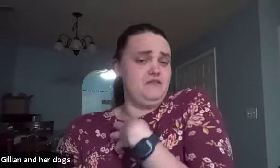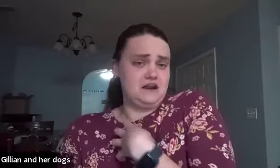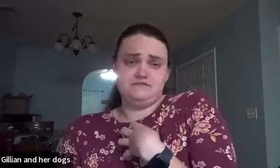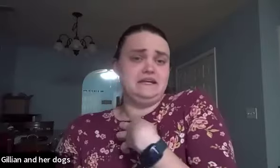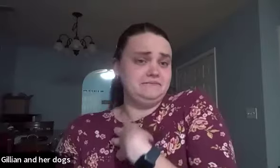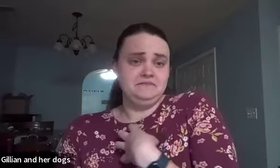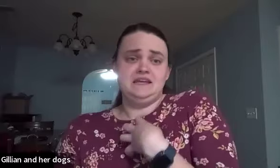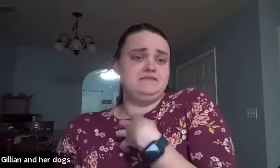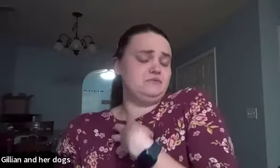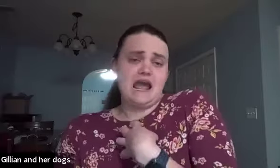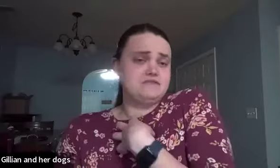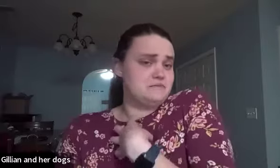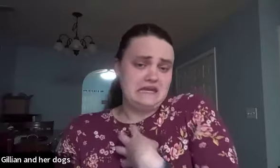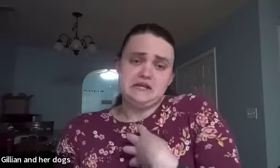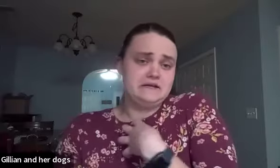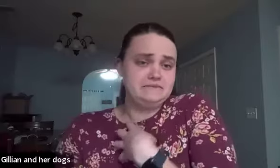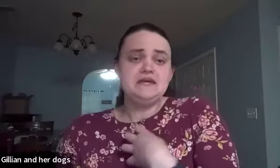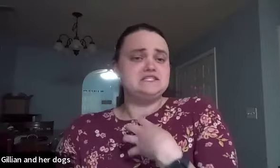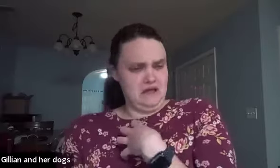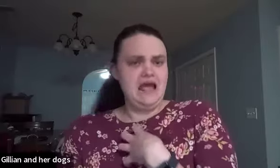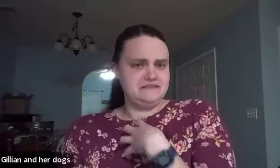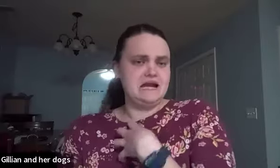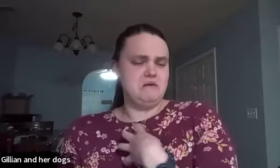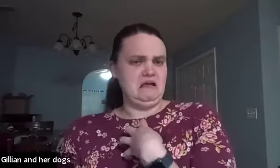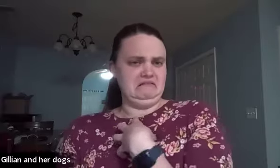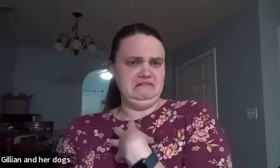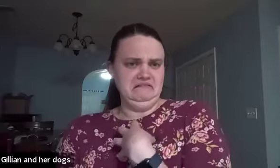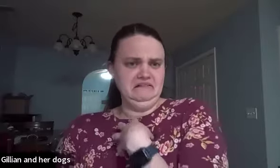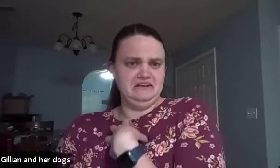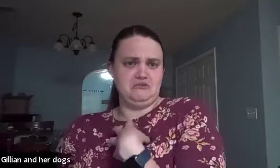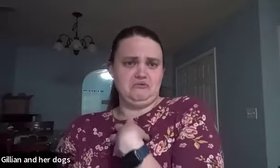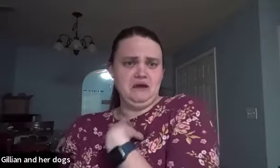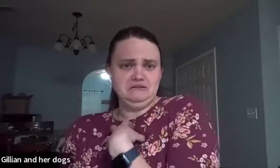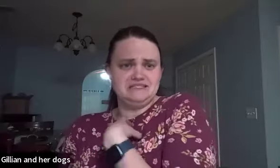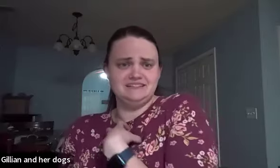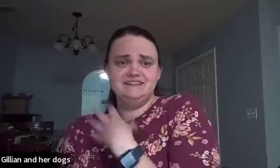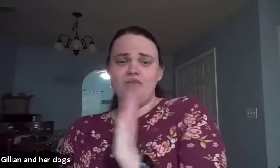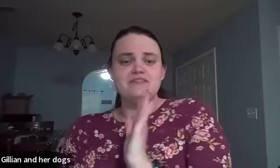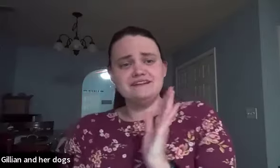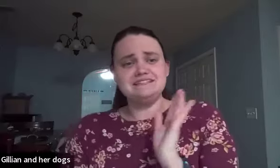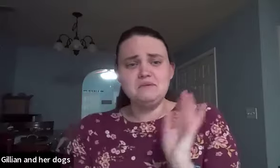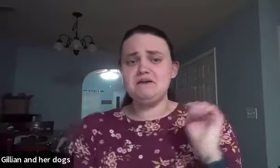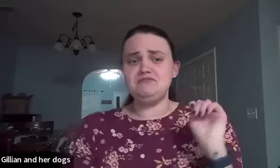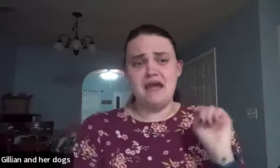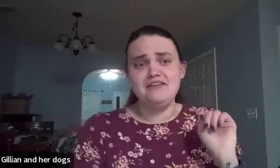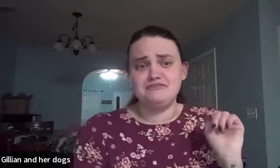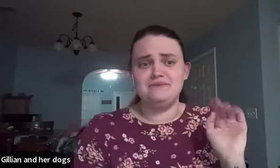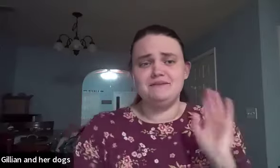all that are funny, even when half of them can't hear it. So half the time I'm like, ugh, gross. Or they like to tell me about their bathroom, and I'm